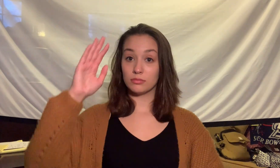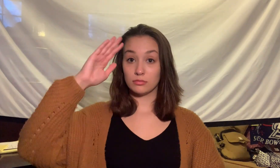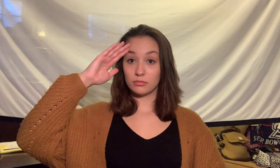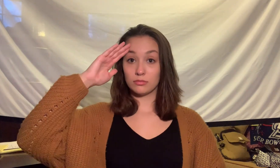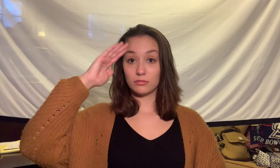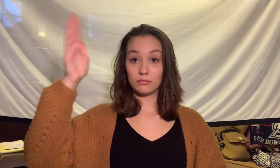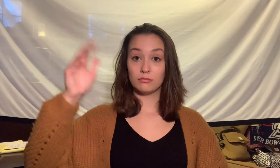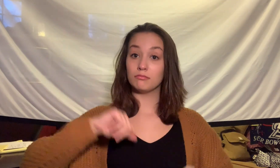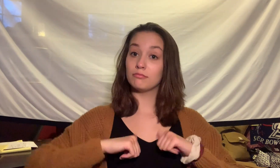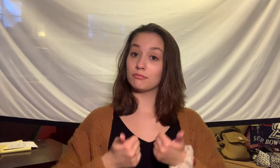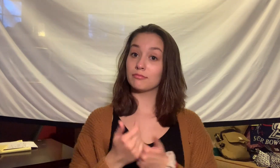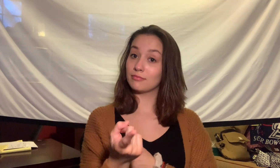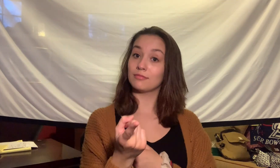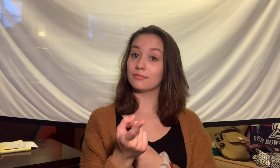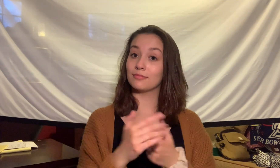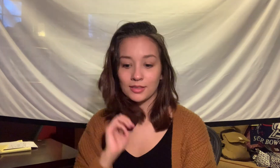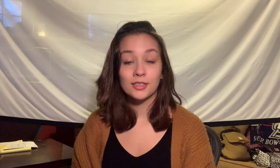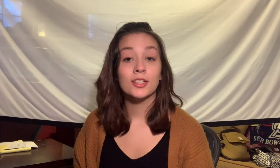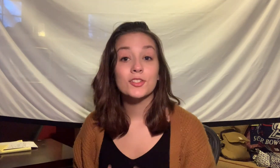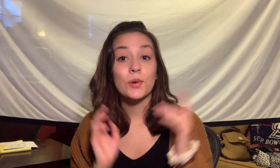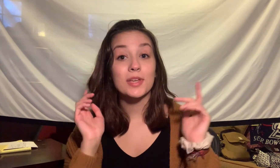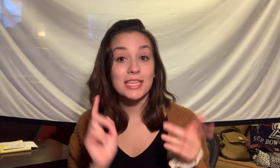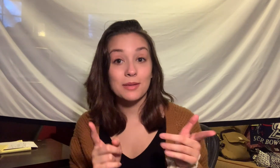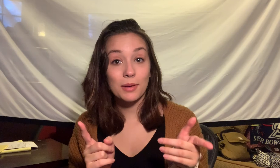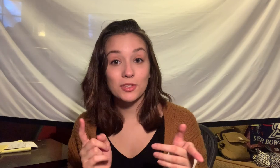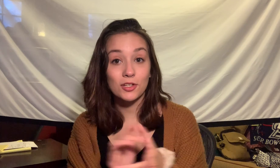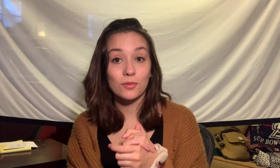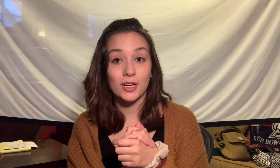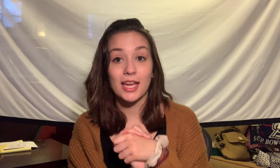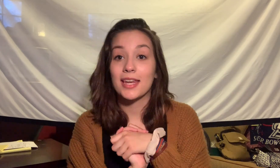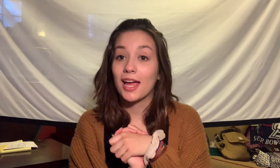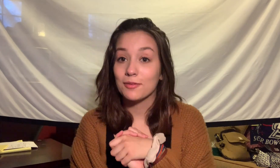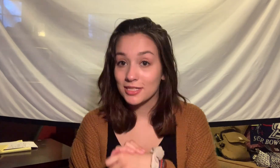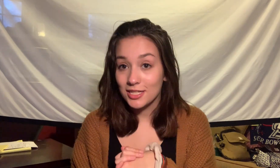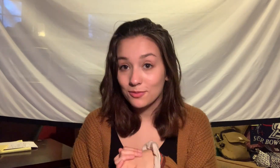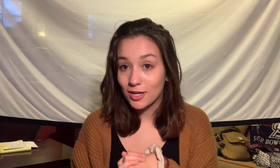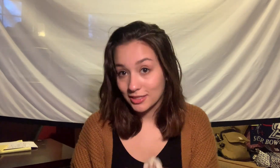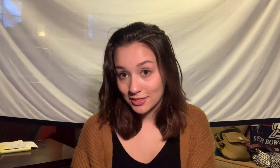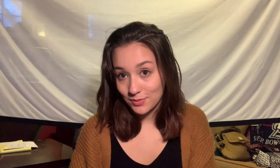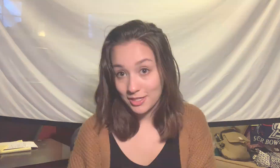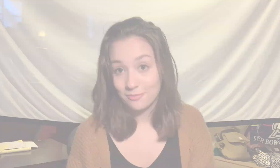So keep up the good work, and I will see you all next week.